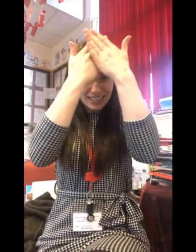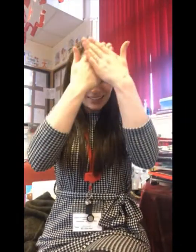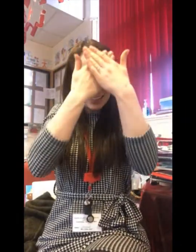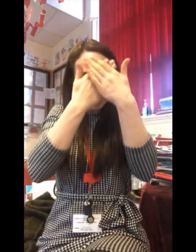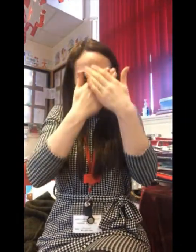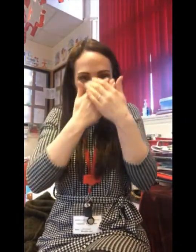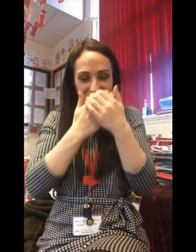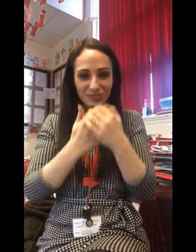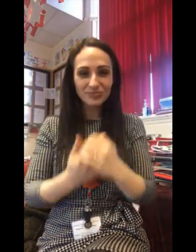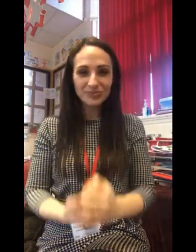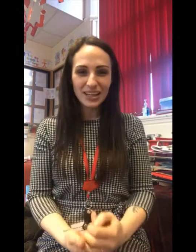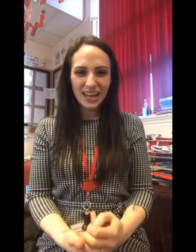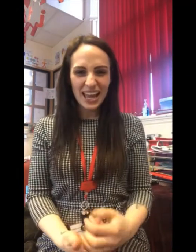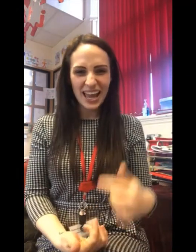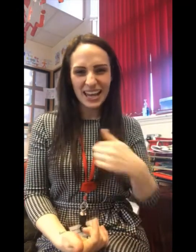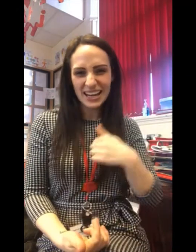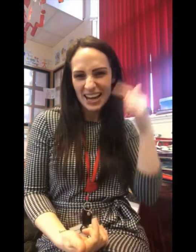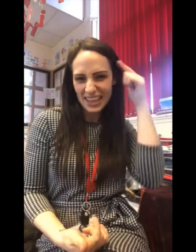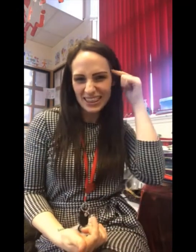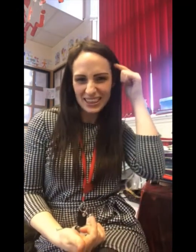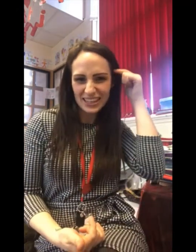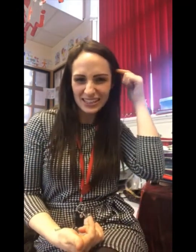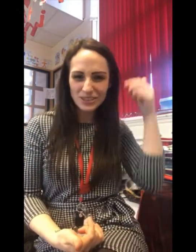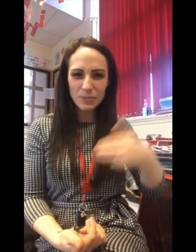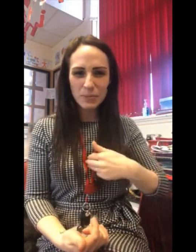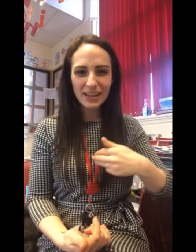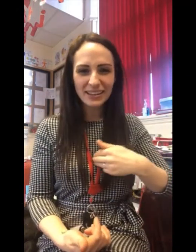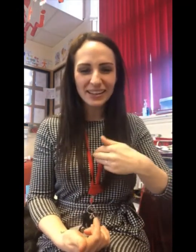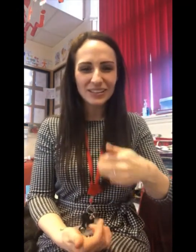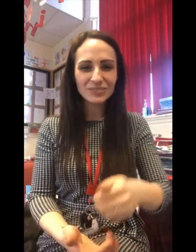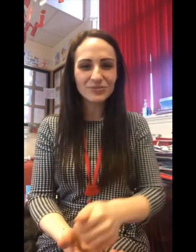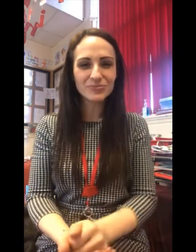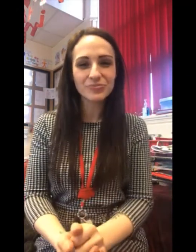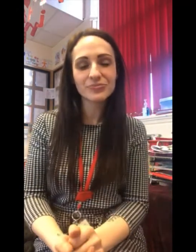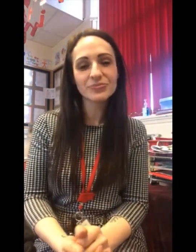night. And I think to myself,